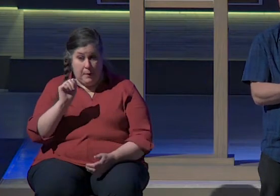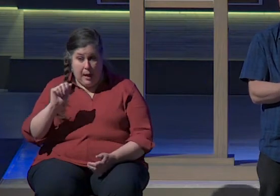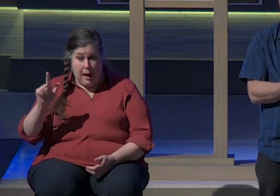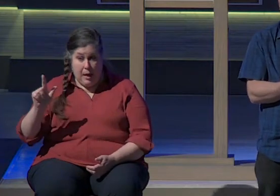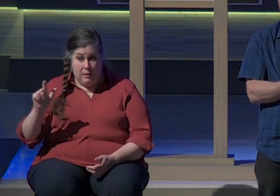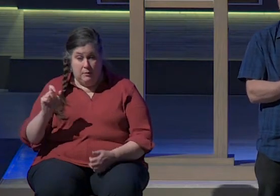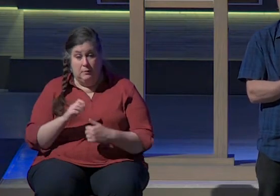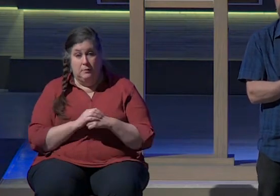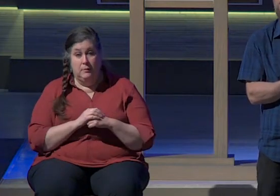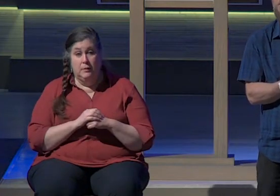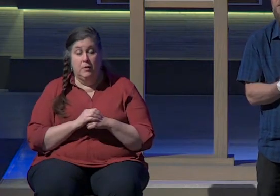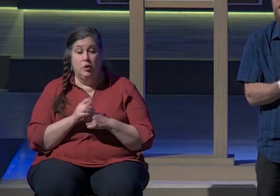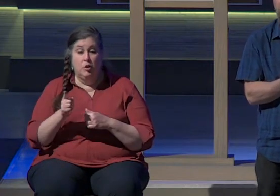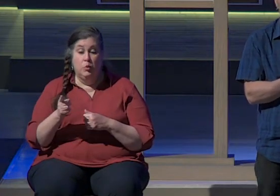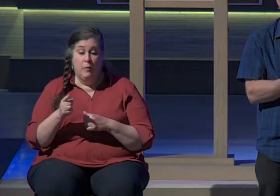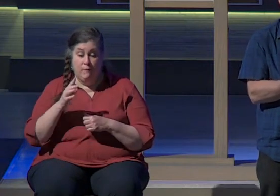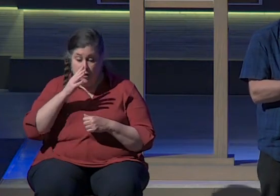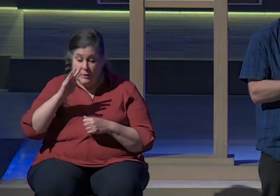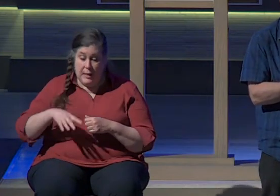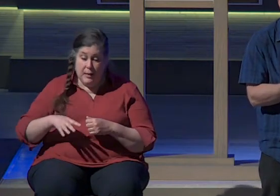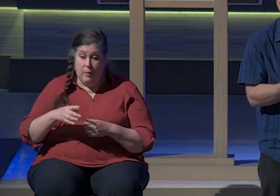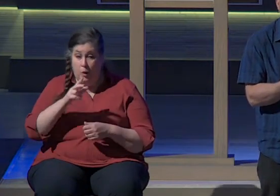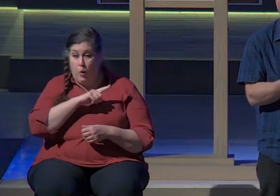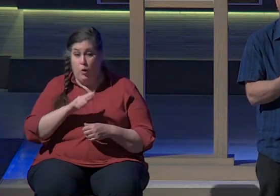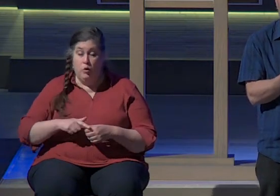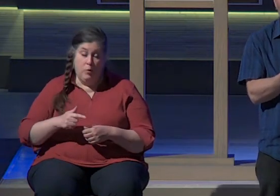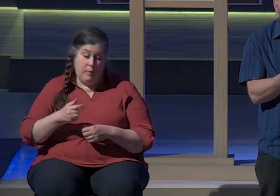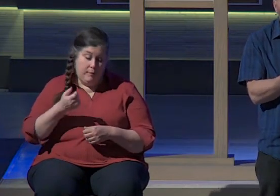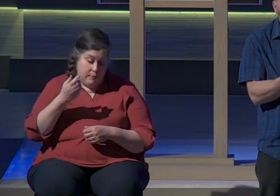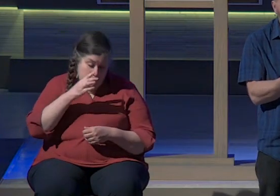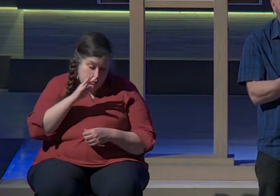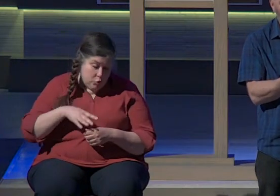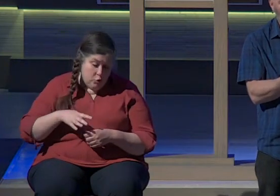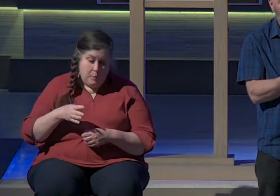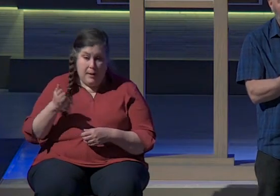Baals. Because you have forsaken the Lord. You have turned your back on him.